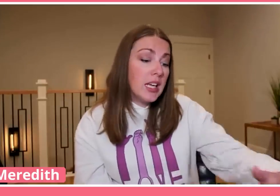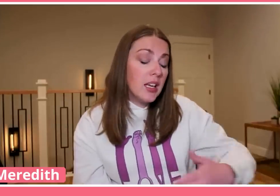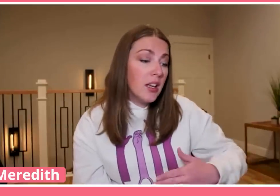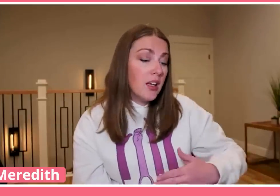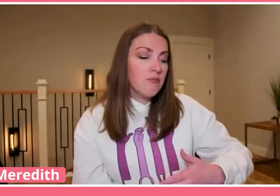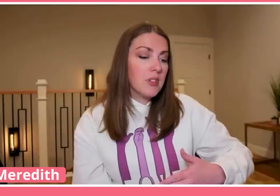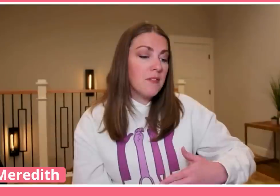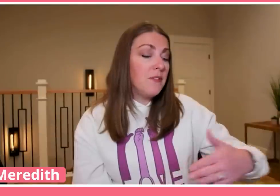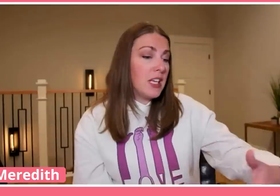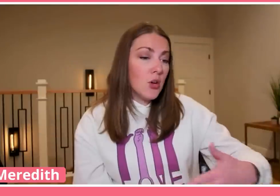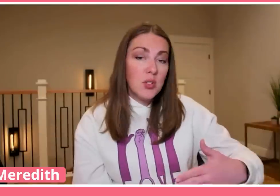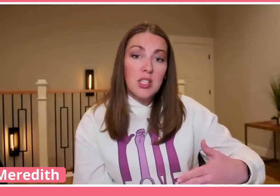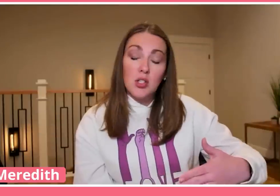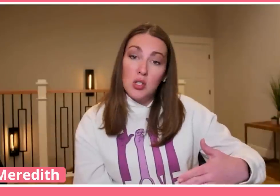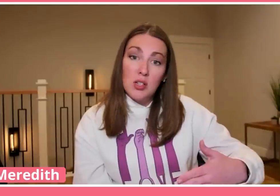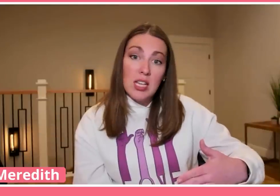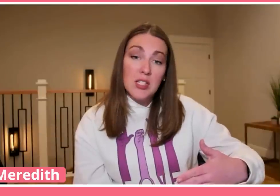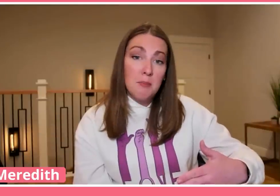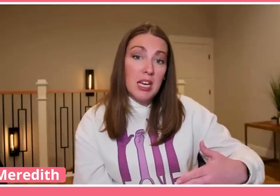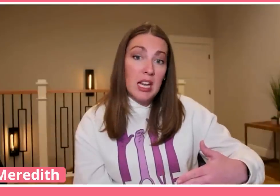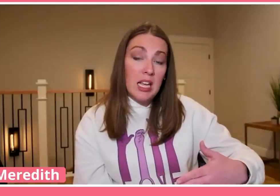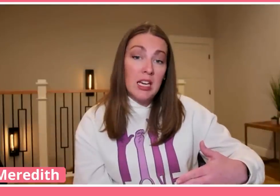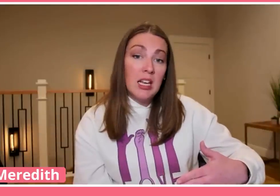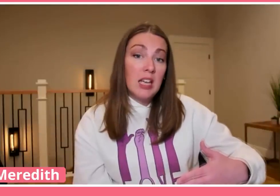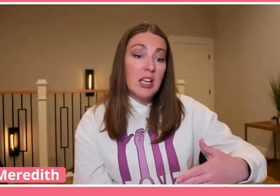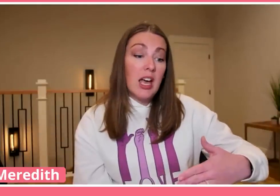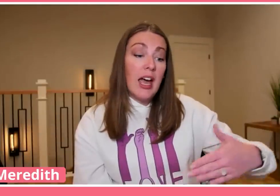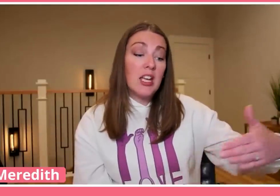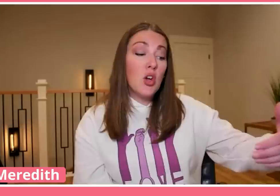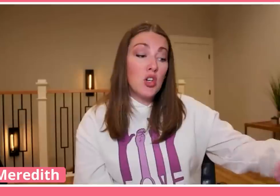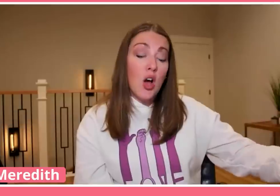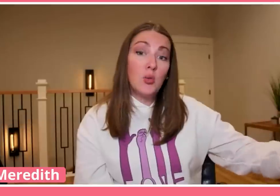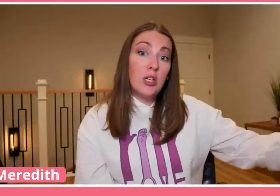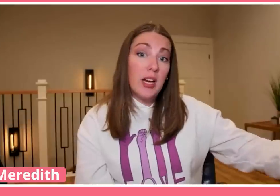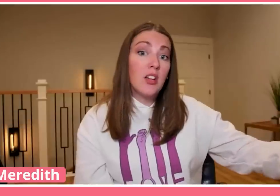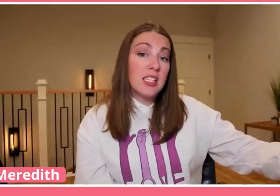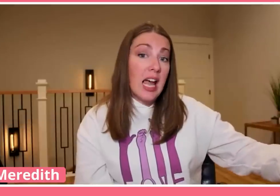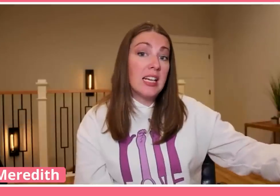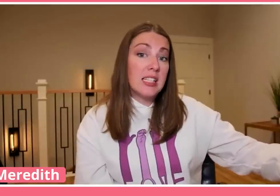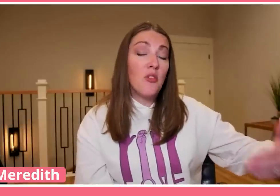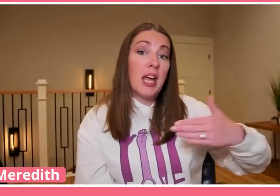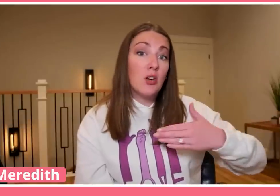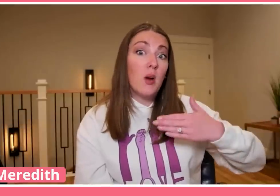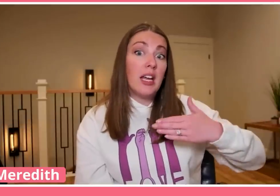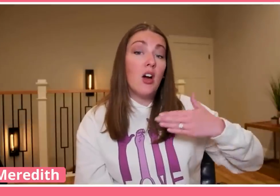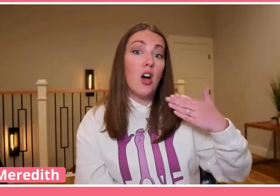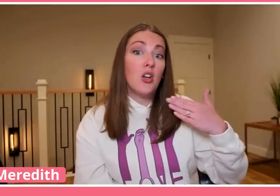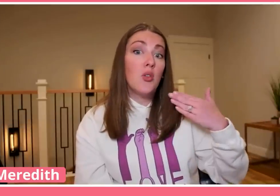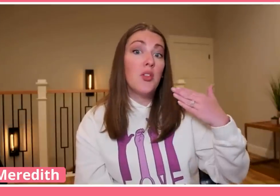videos that students have submitted in, I not only grade on the sign itself, but I grade on the